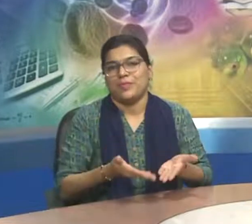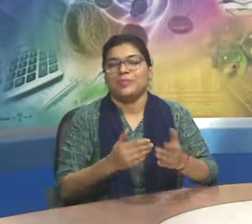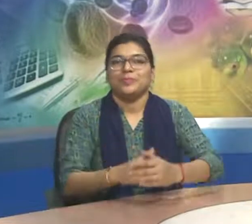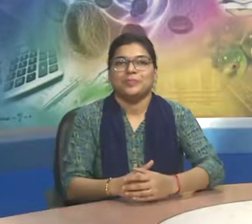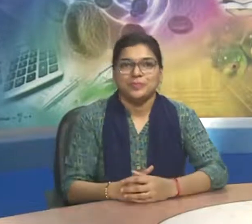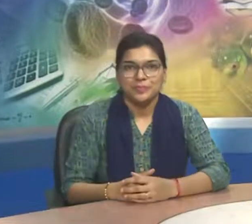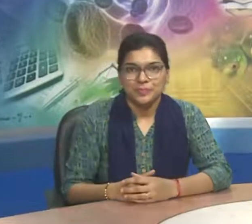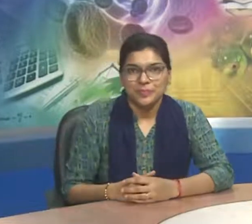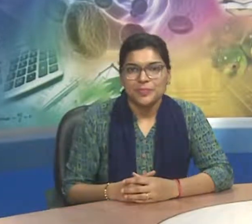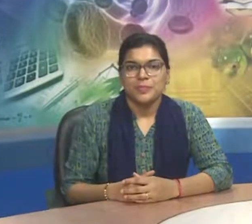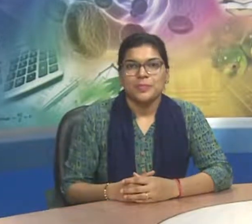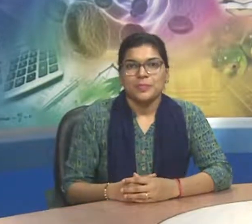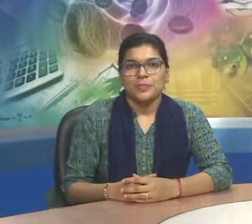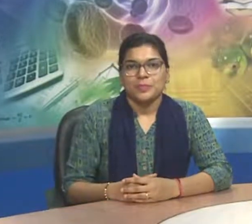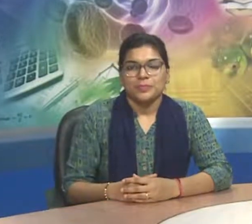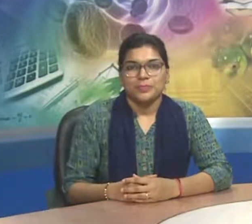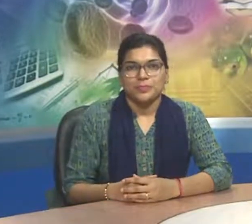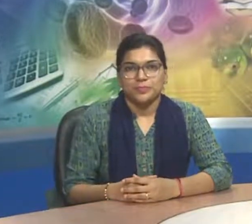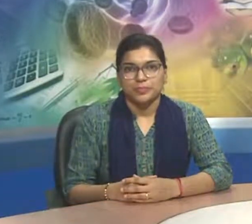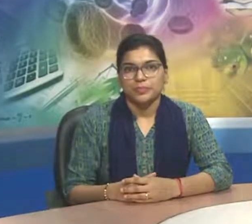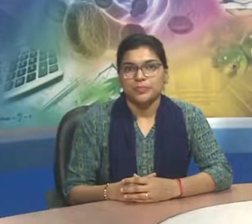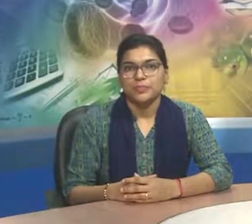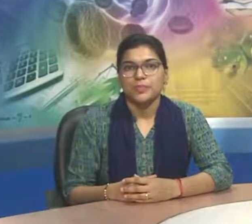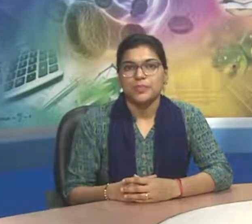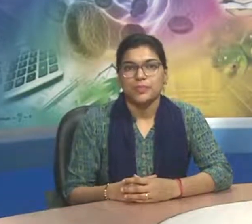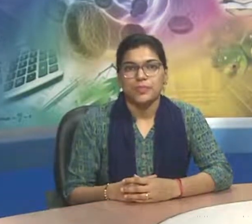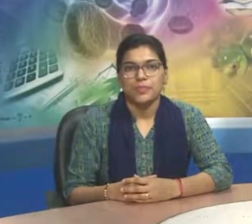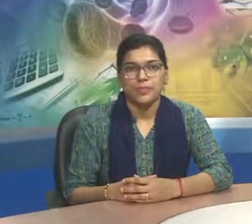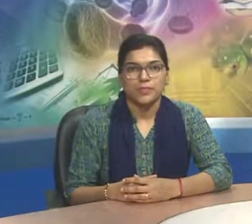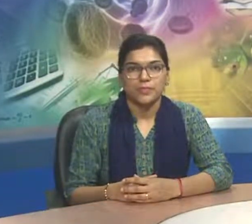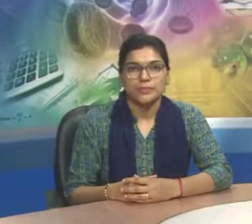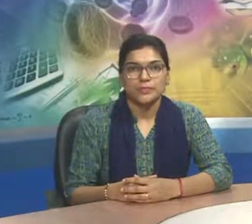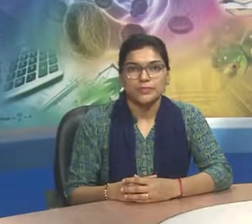similarly we get pulses and spices.